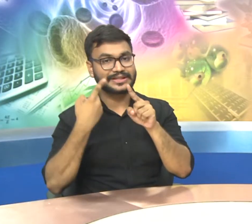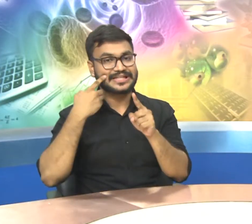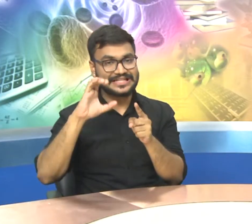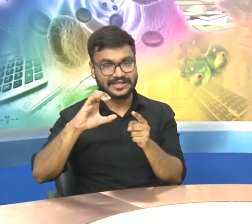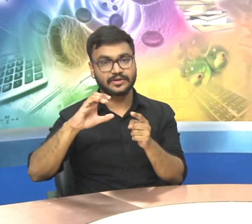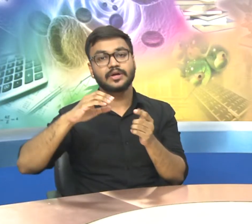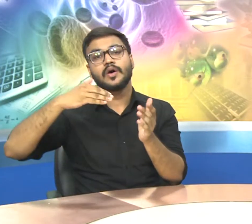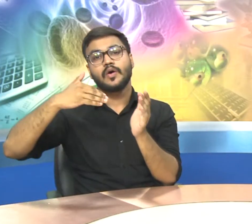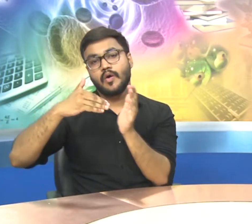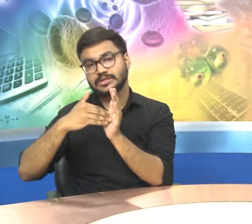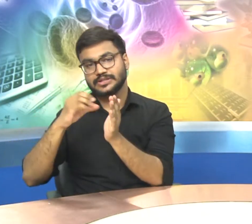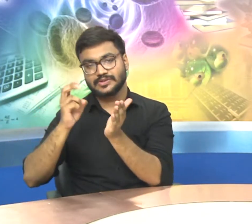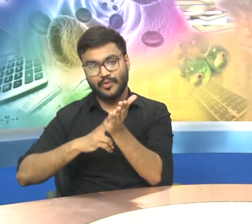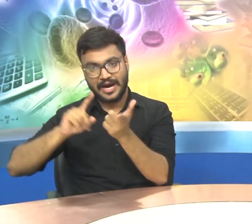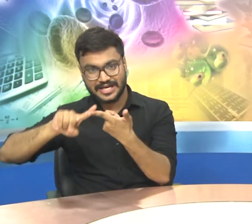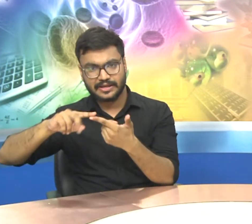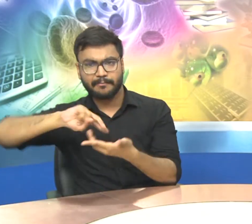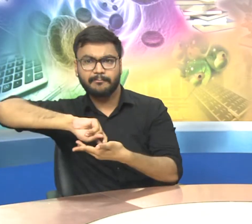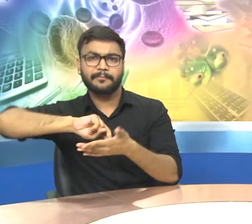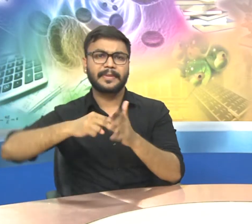So the first level of the pond